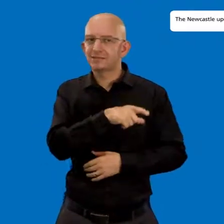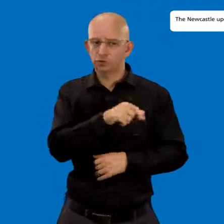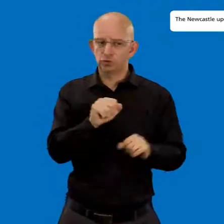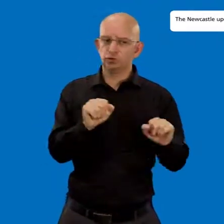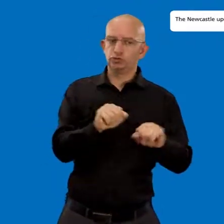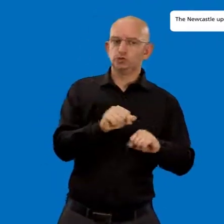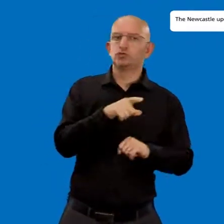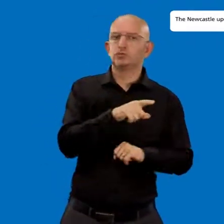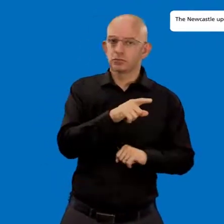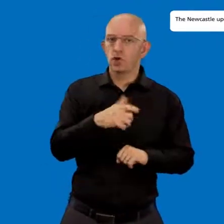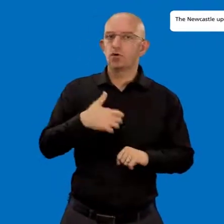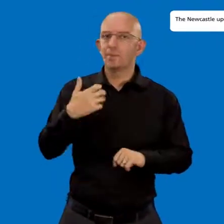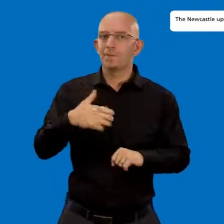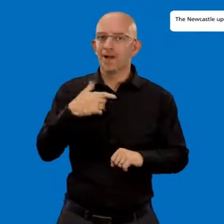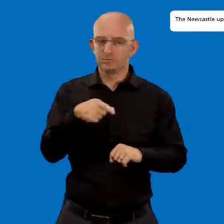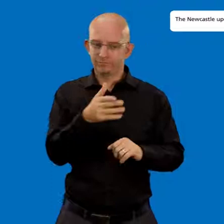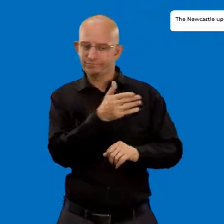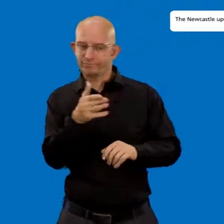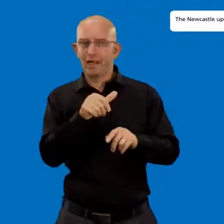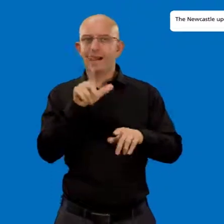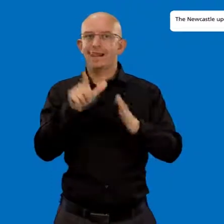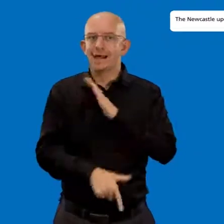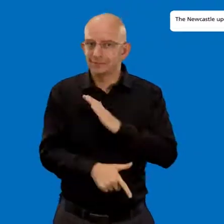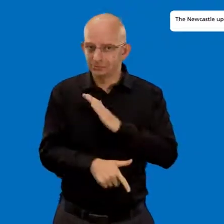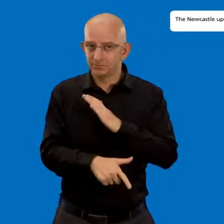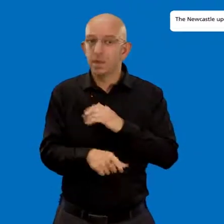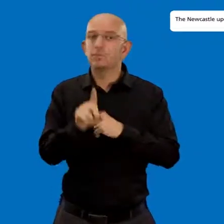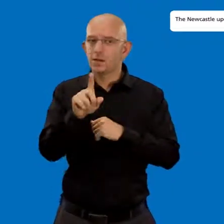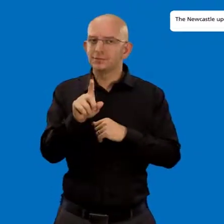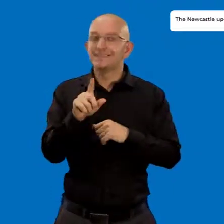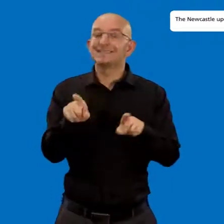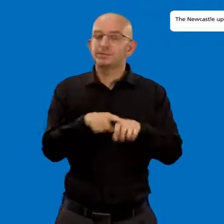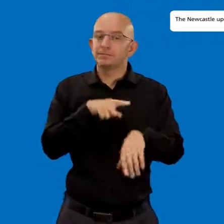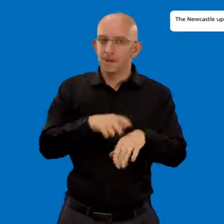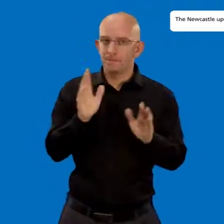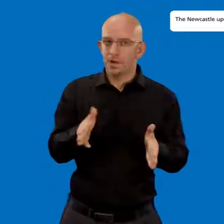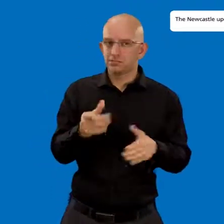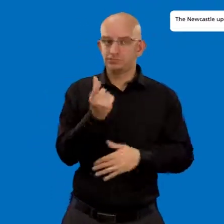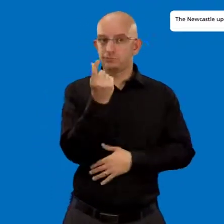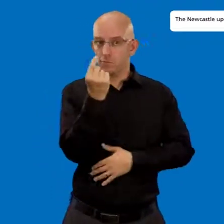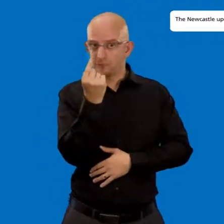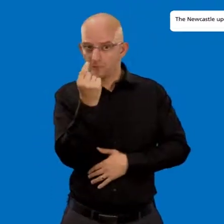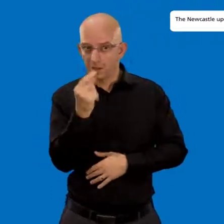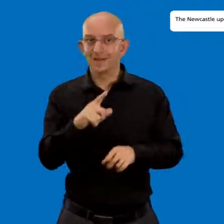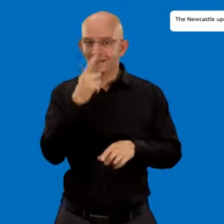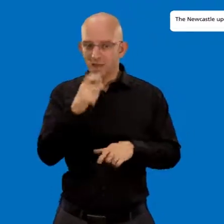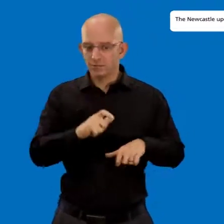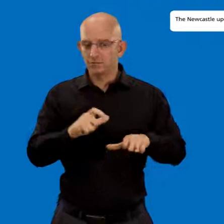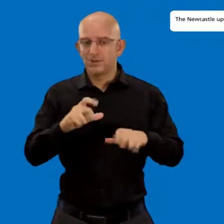for not making the complaint within the time limit, and it is still possible to investigate matters effectively